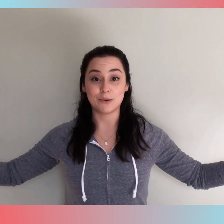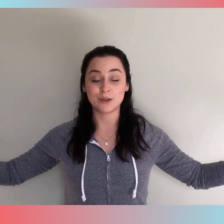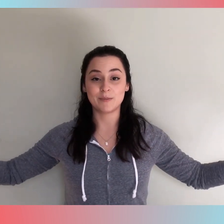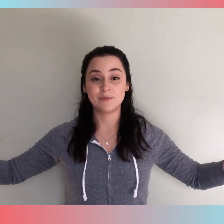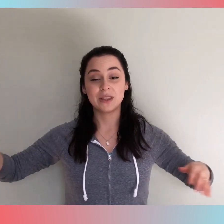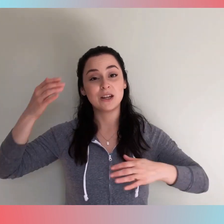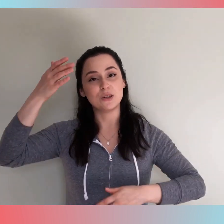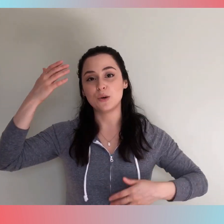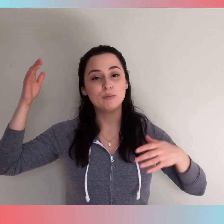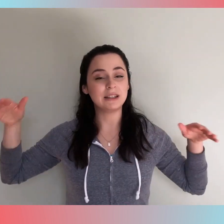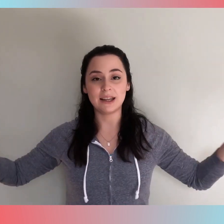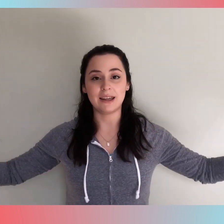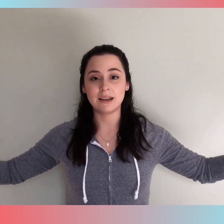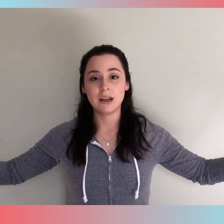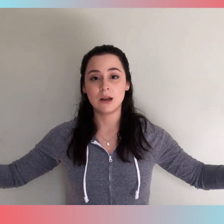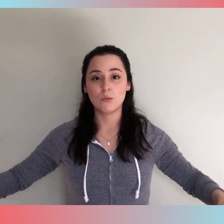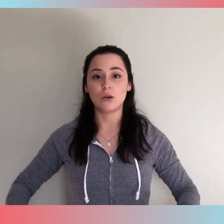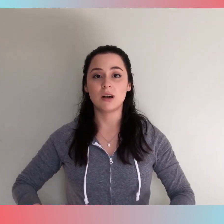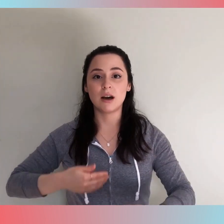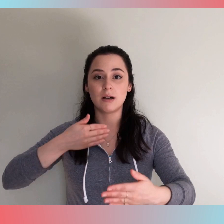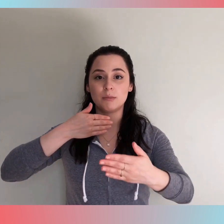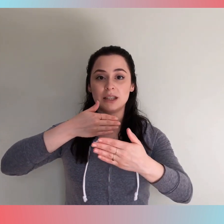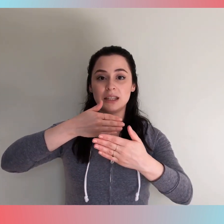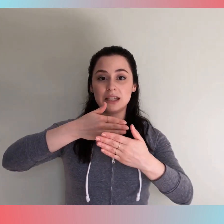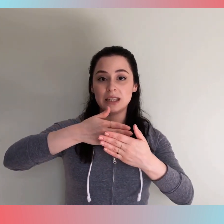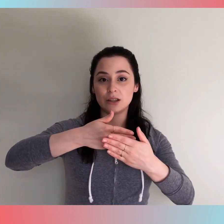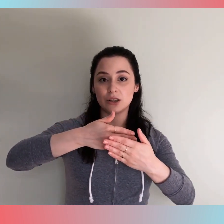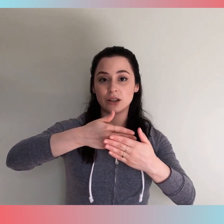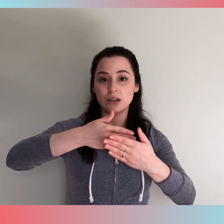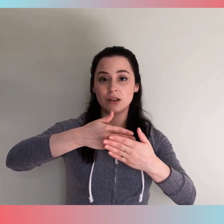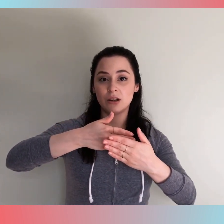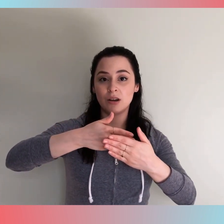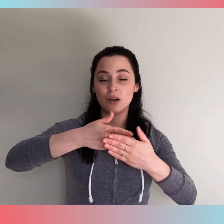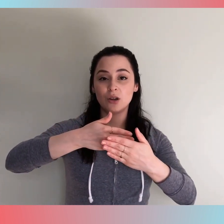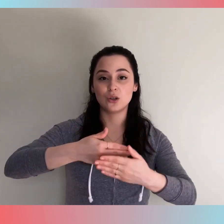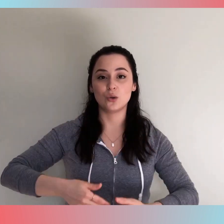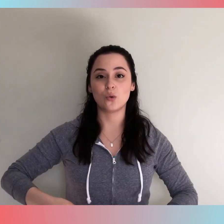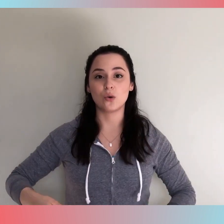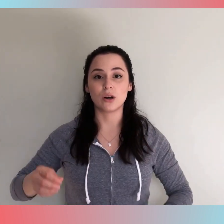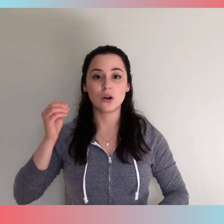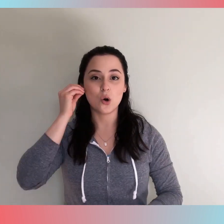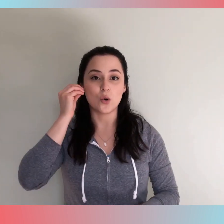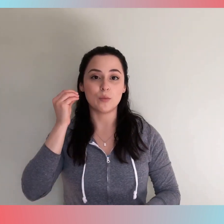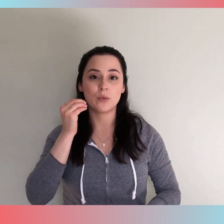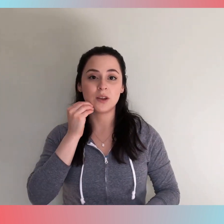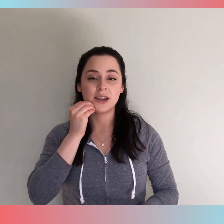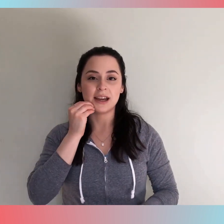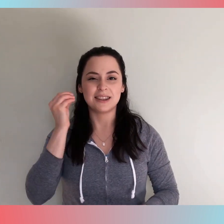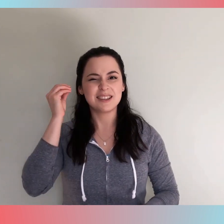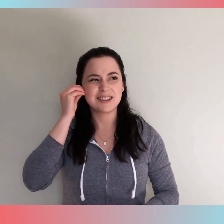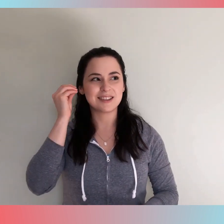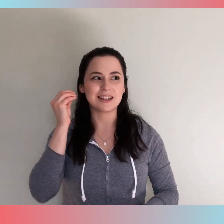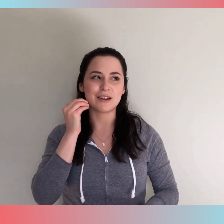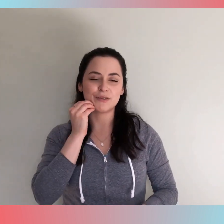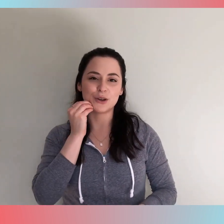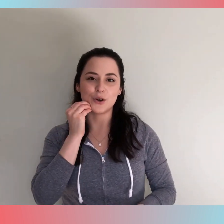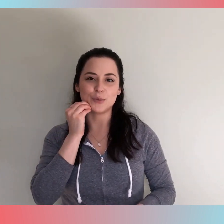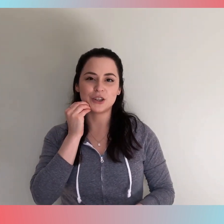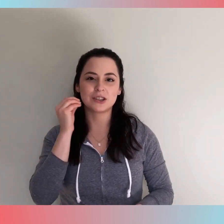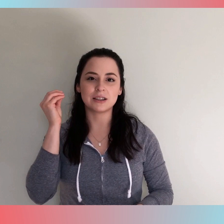out. No plague will come near your home. And this is the sign for home, which is a